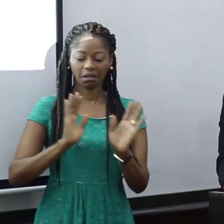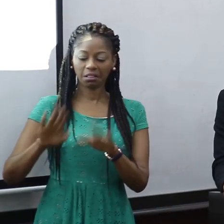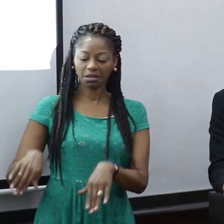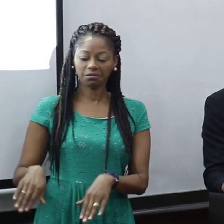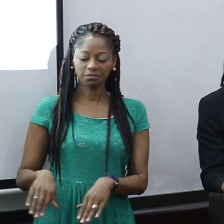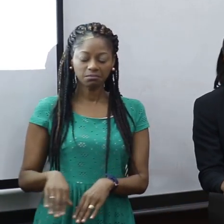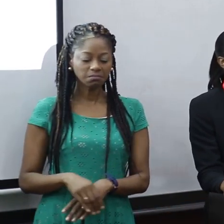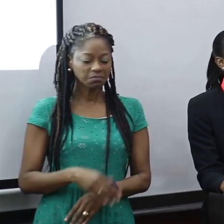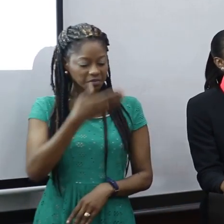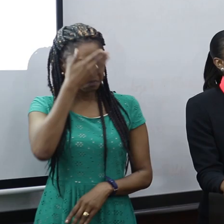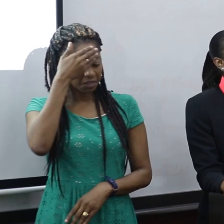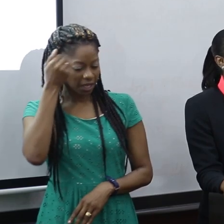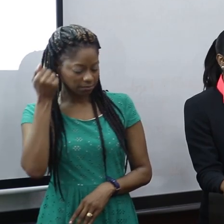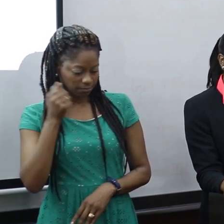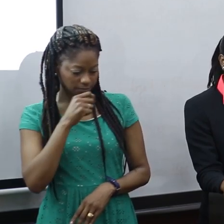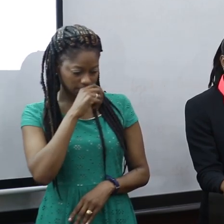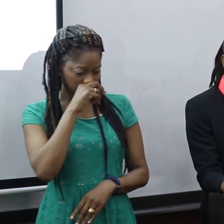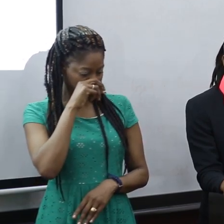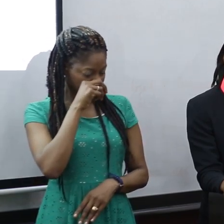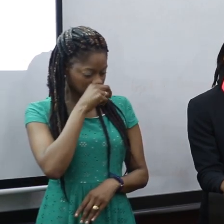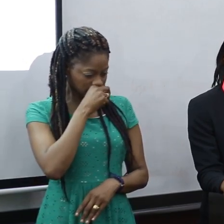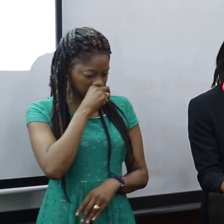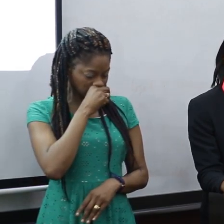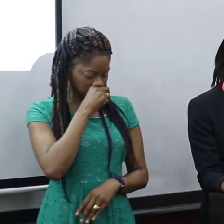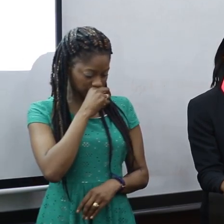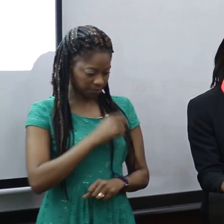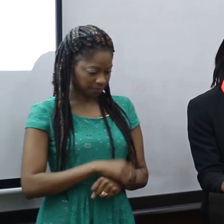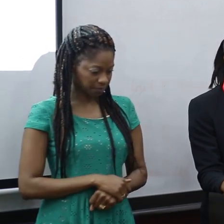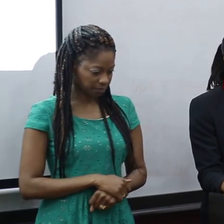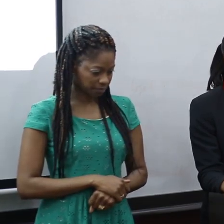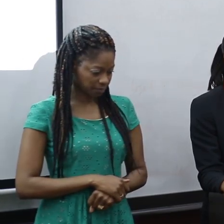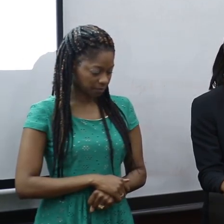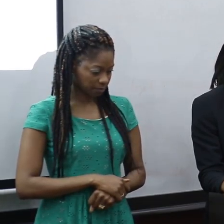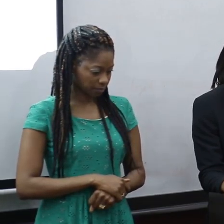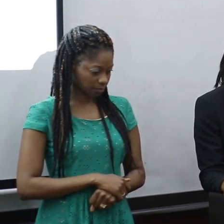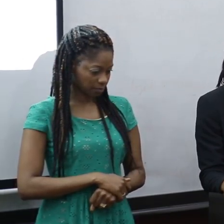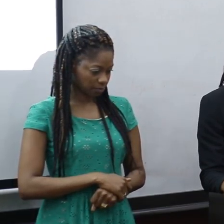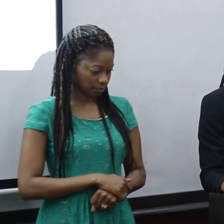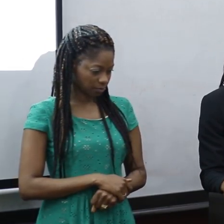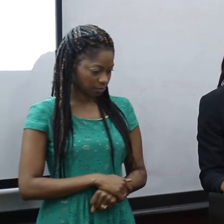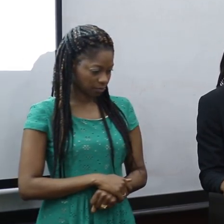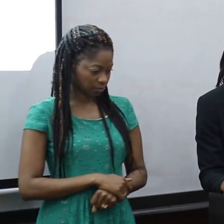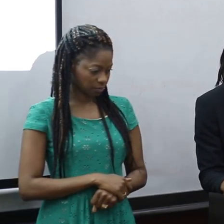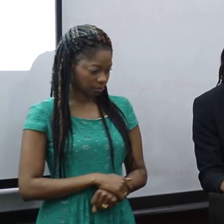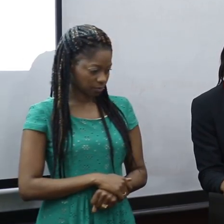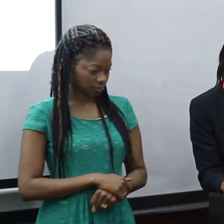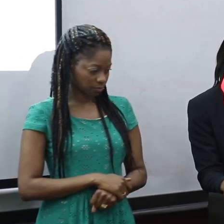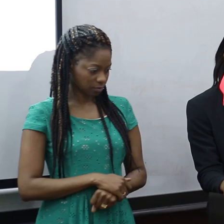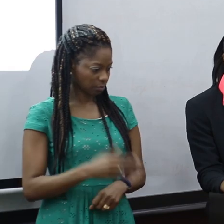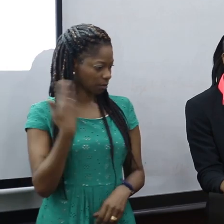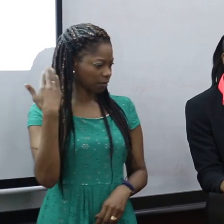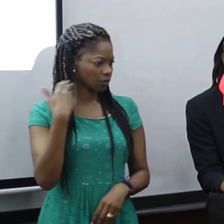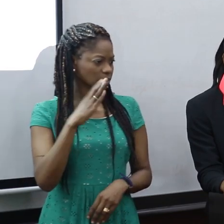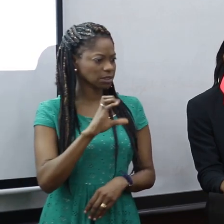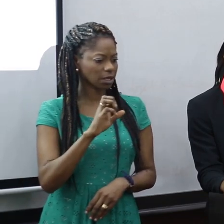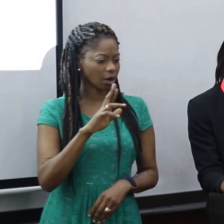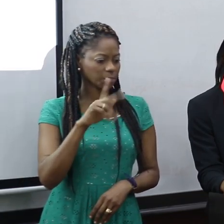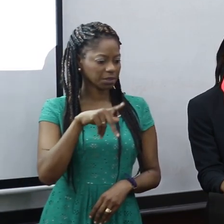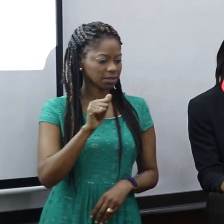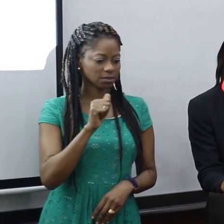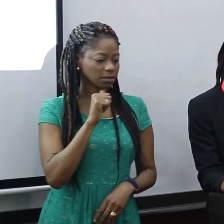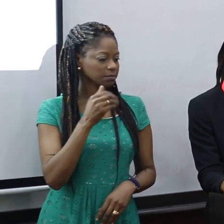treatment. This dismissive and fickle approach to the mentally disabled was unacceptable before the CRPD and